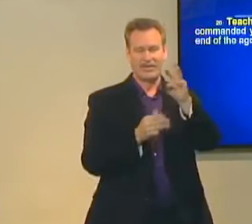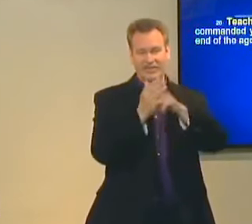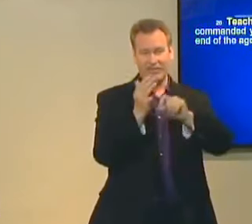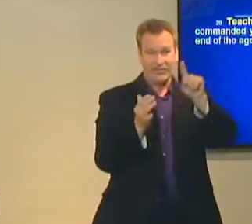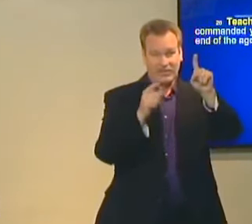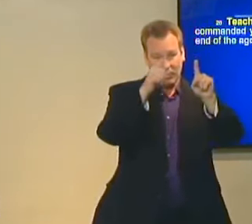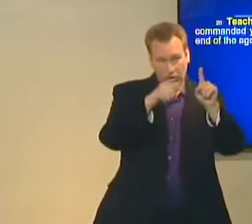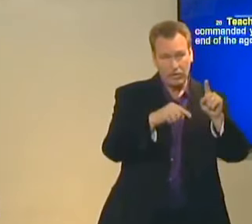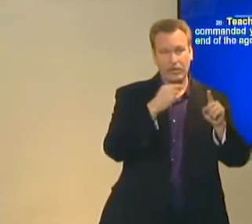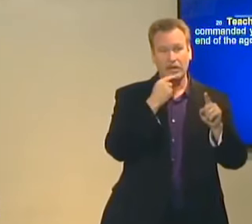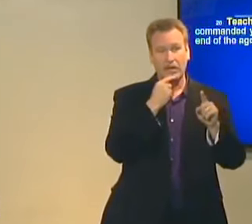in Matthew